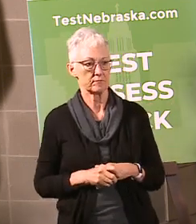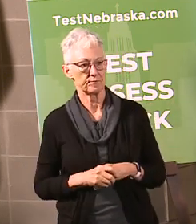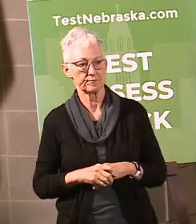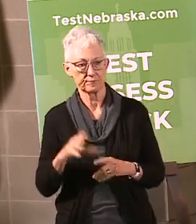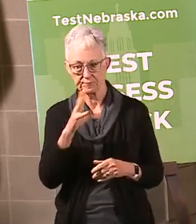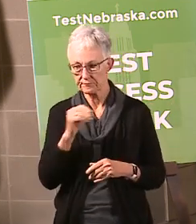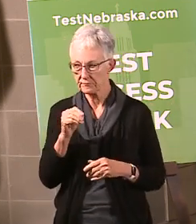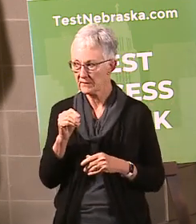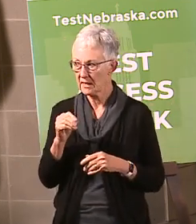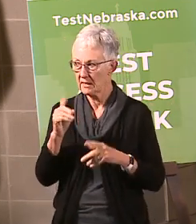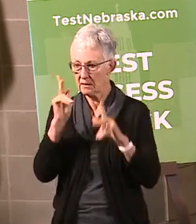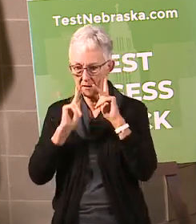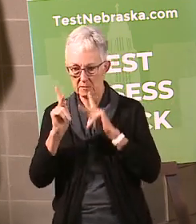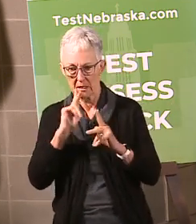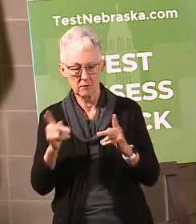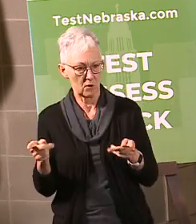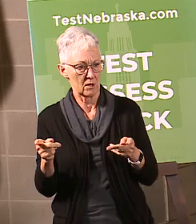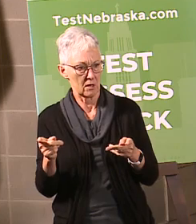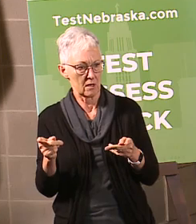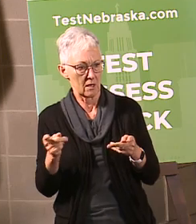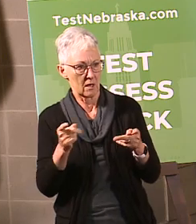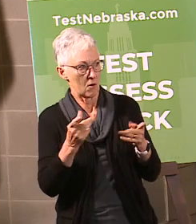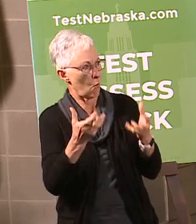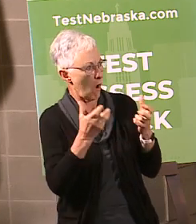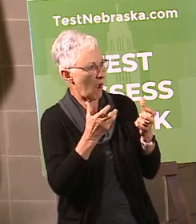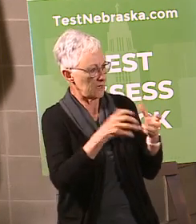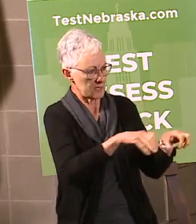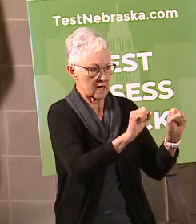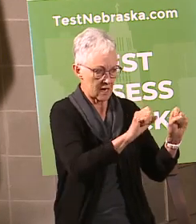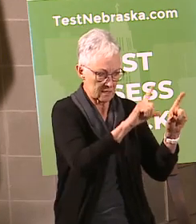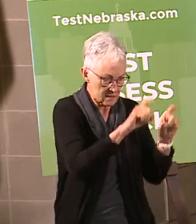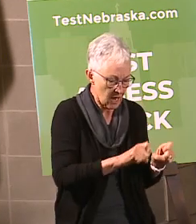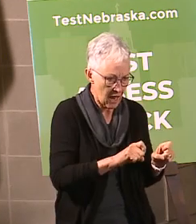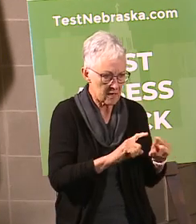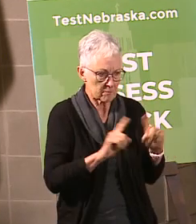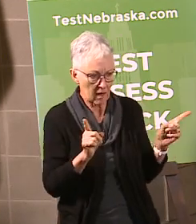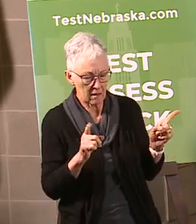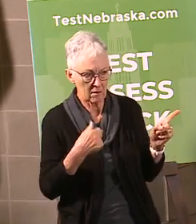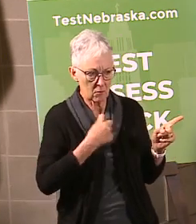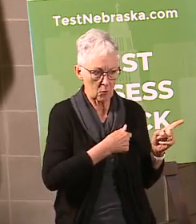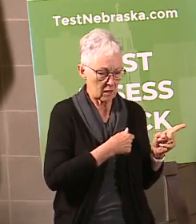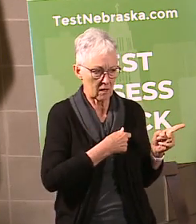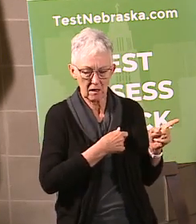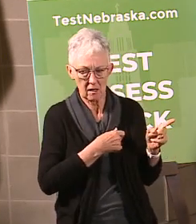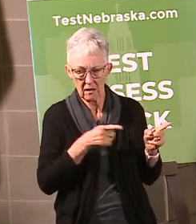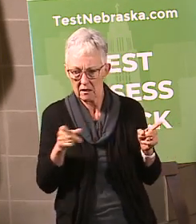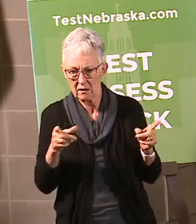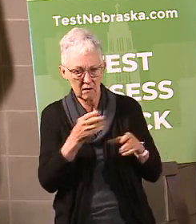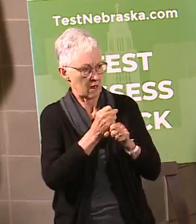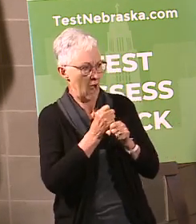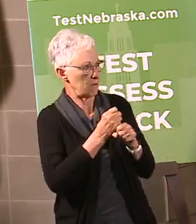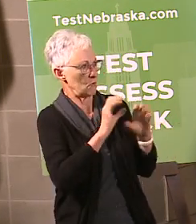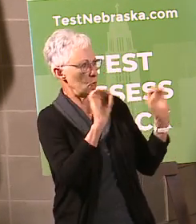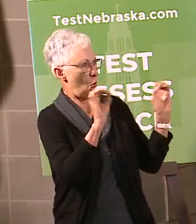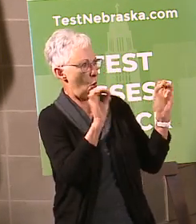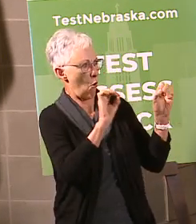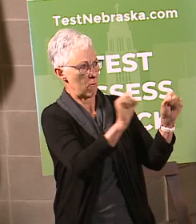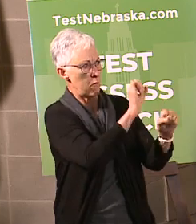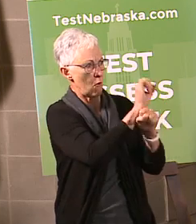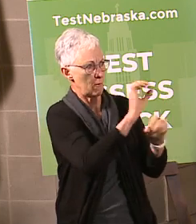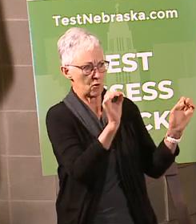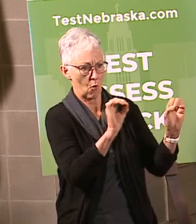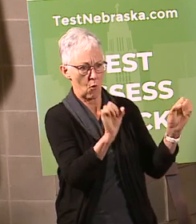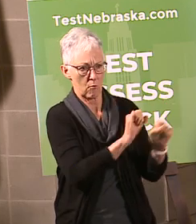you. You asked about this yesterday. Took us a couple of days, but we got it done. So now we actually have a new call